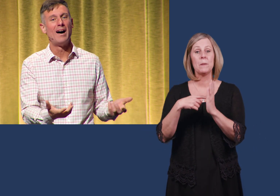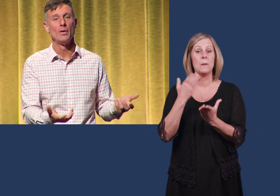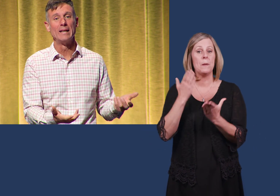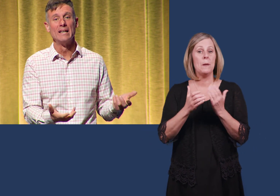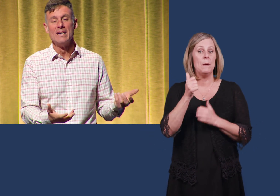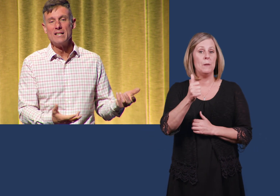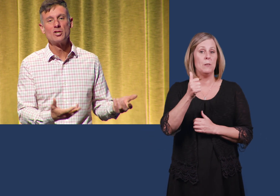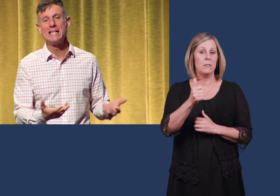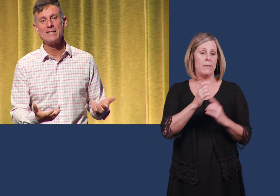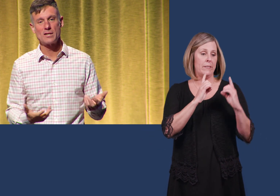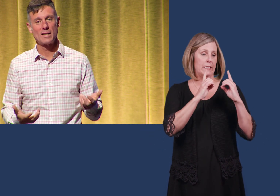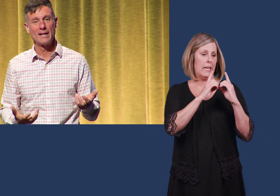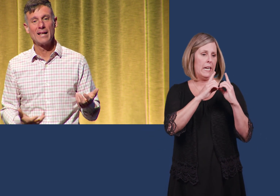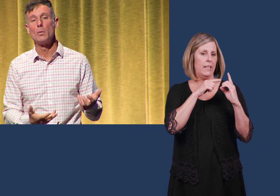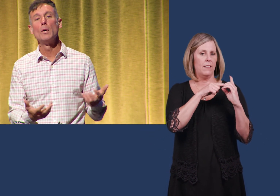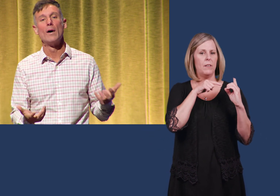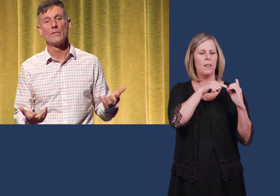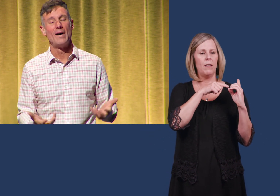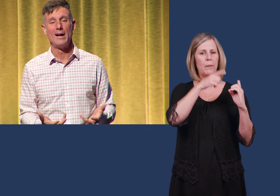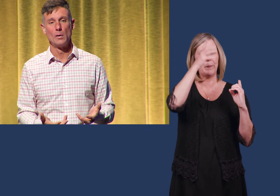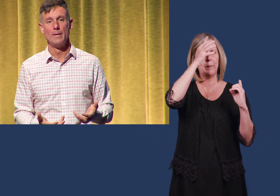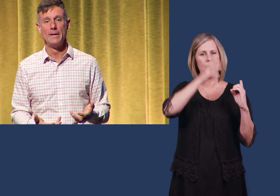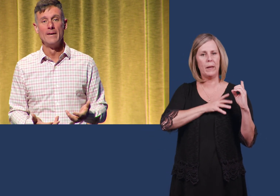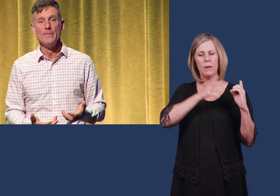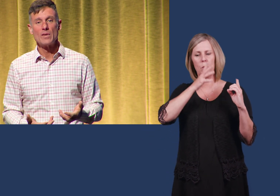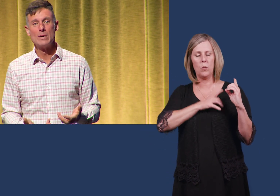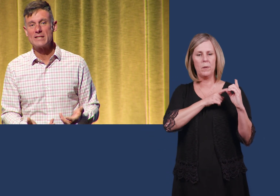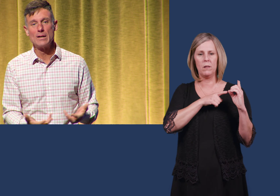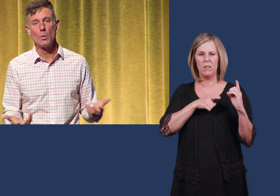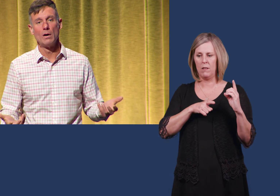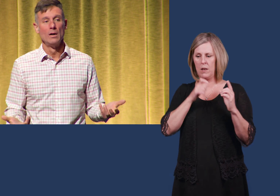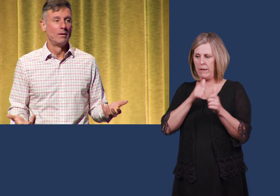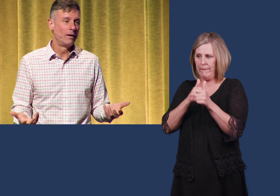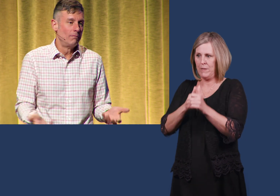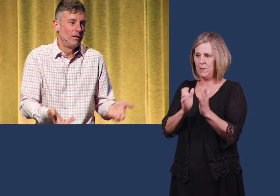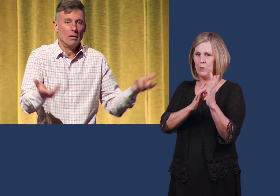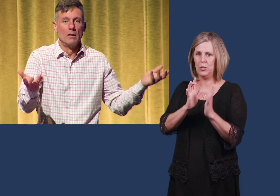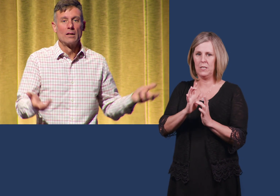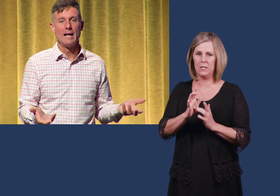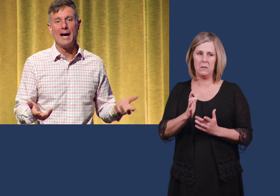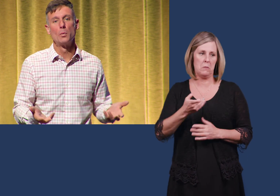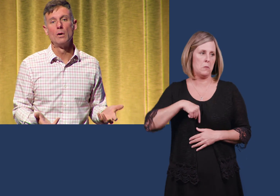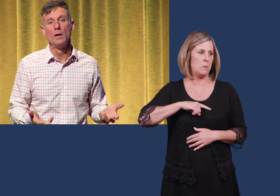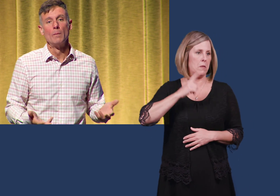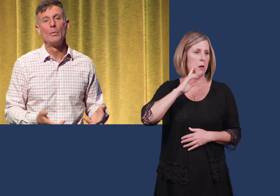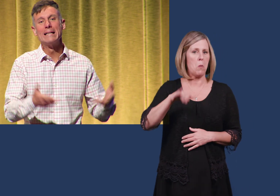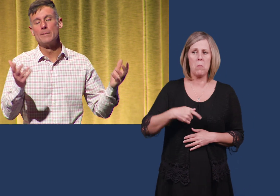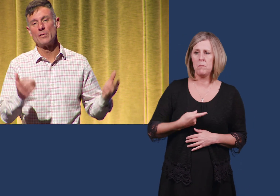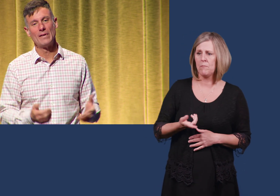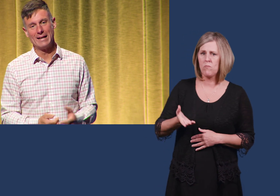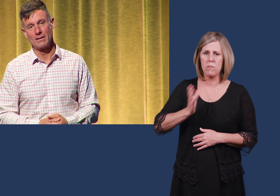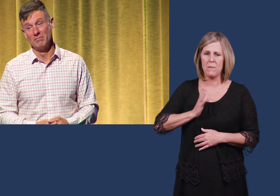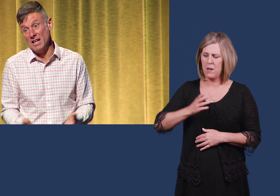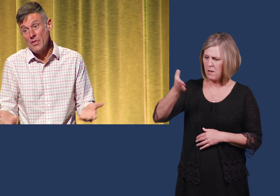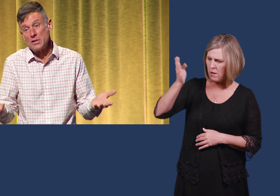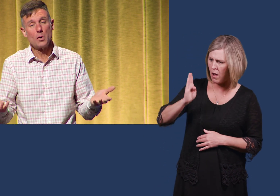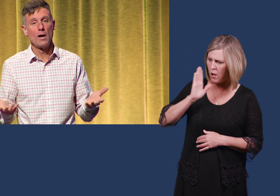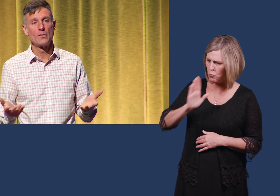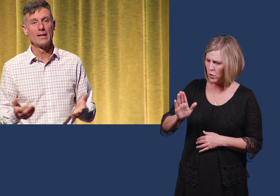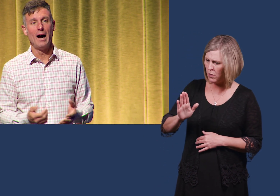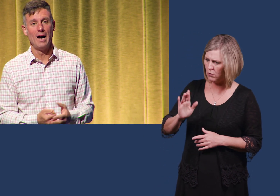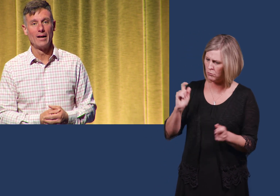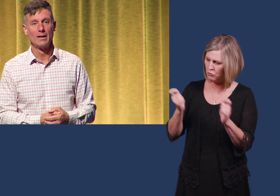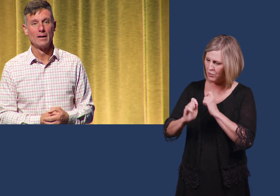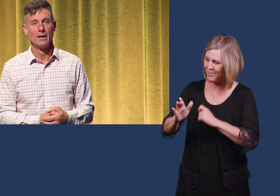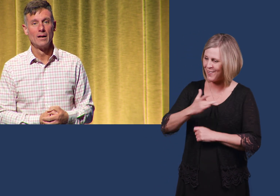not following Jesus like we want to follow him. And we just think, well, God will bring them to faith. Nothing's too